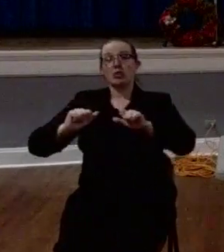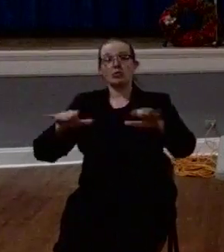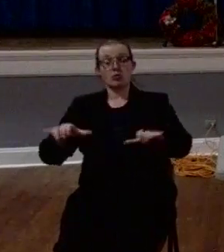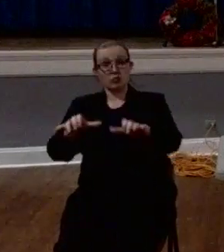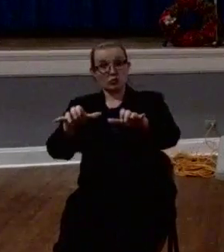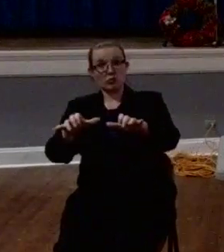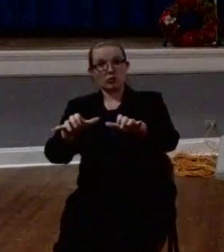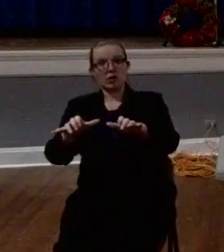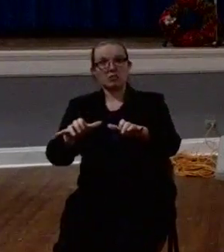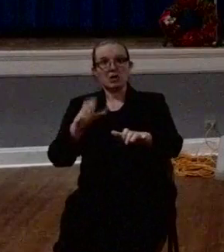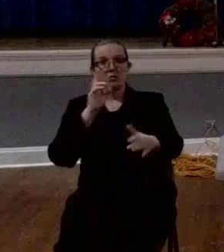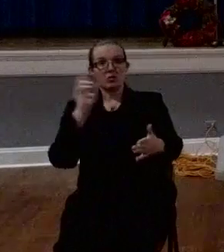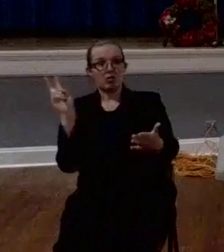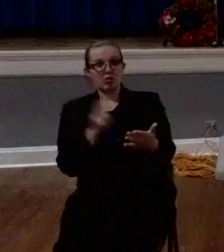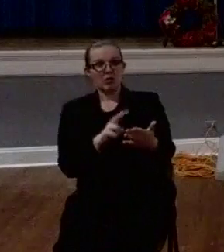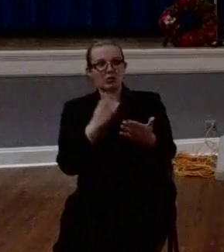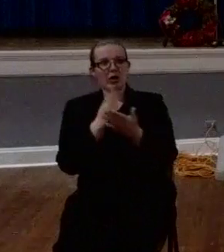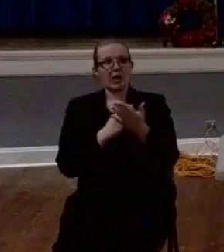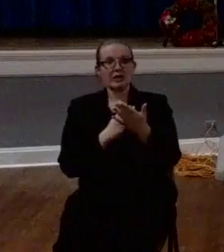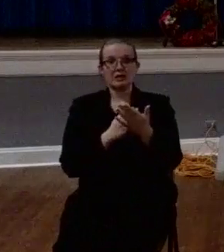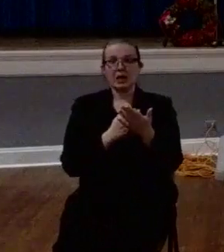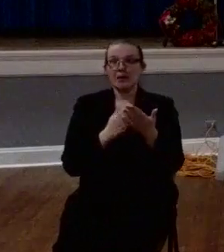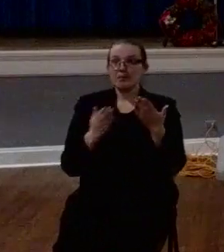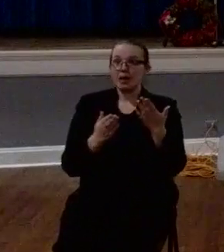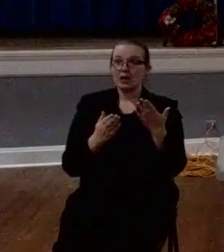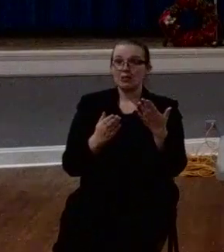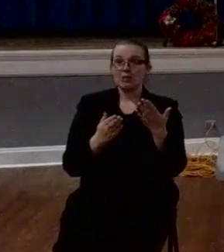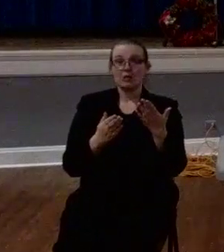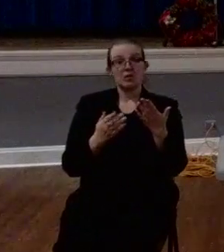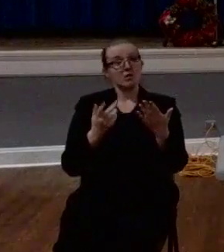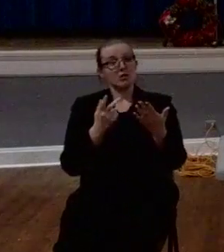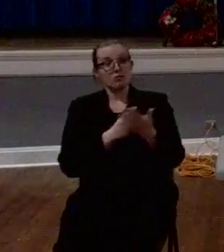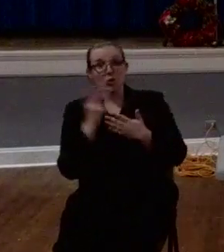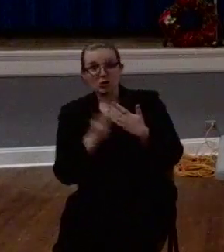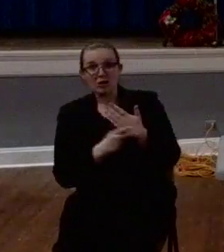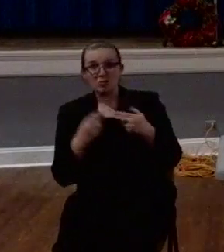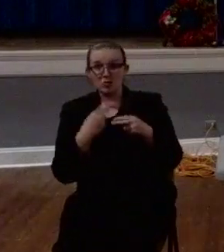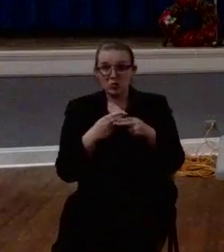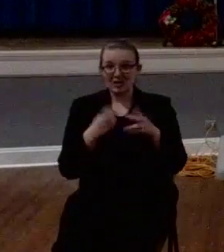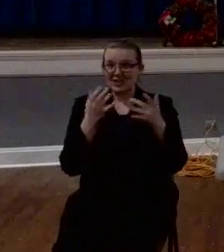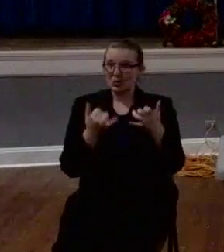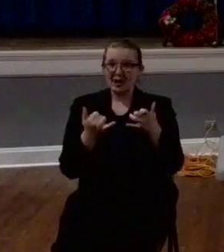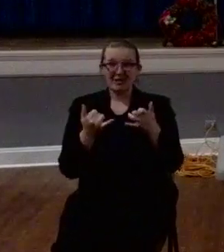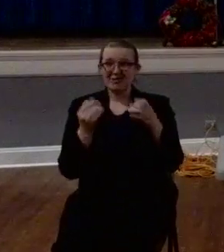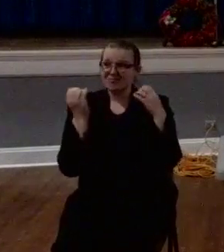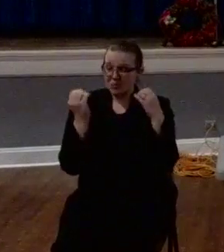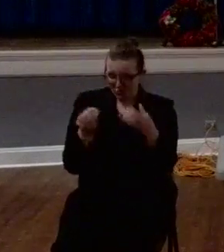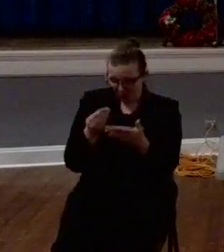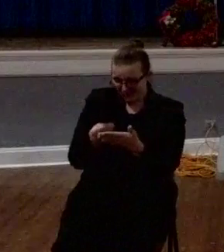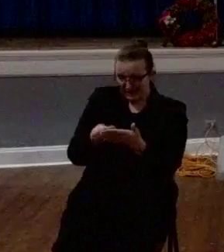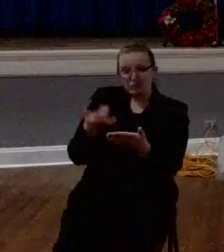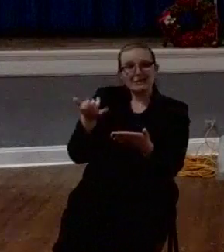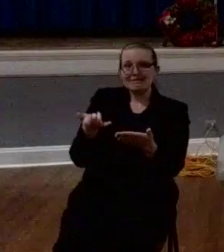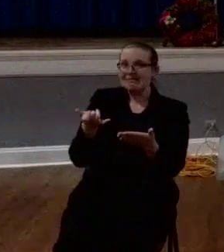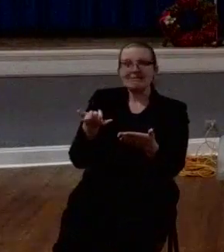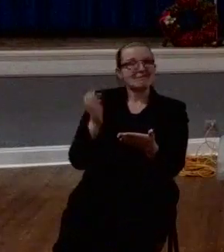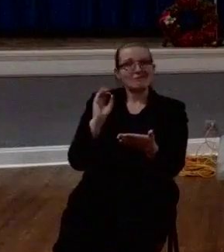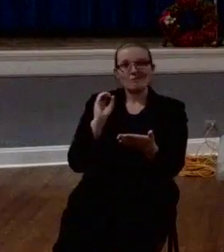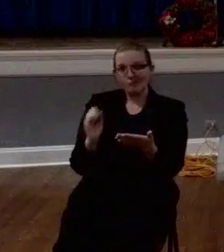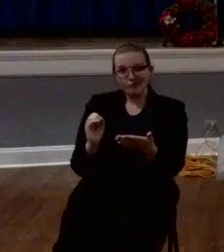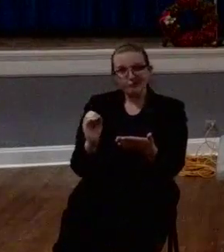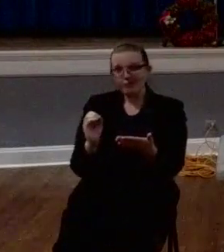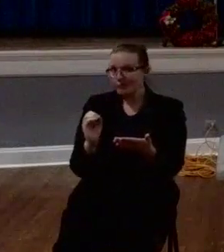that, look at some programming maybe in the interim, because as you pointed out, there's not money right now currently